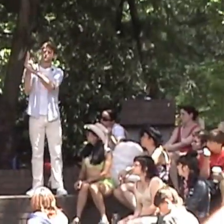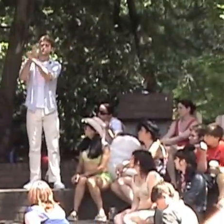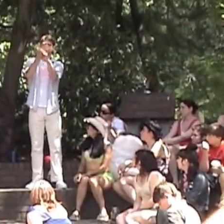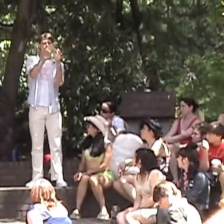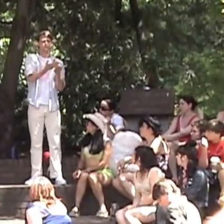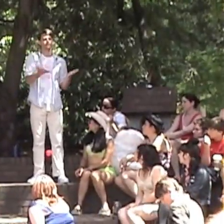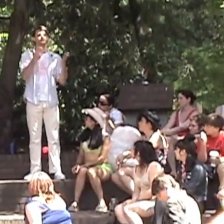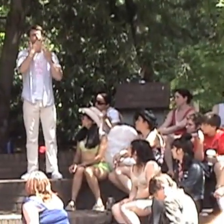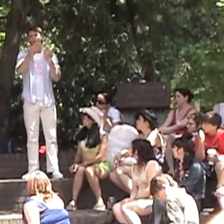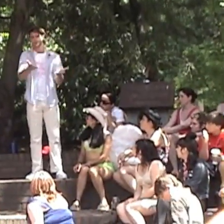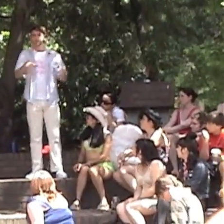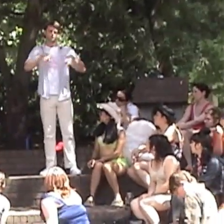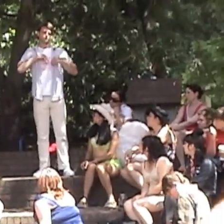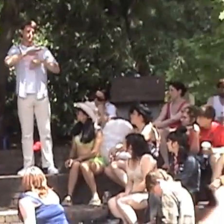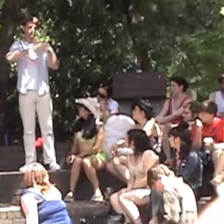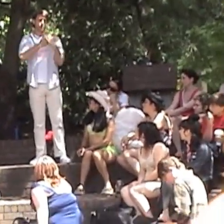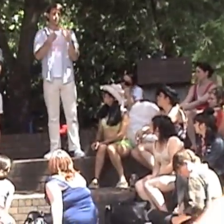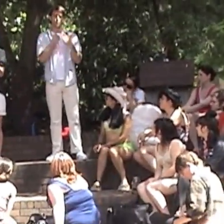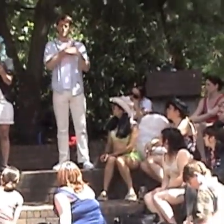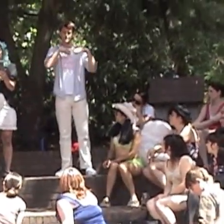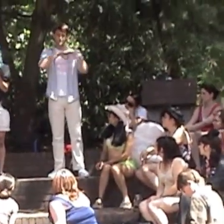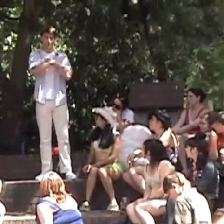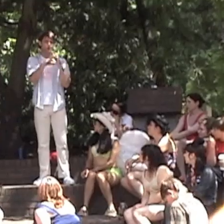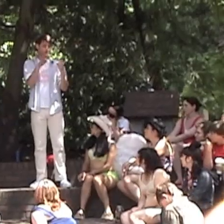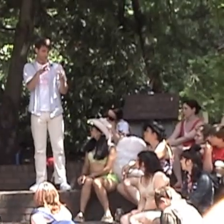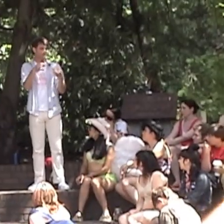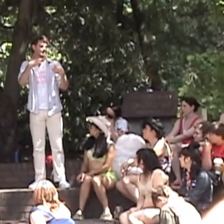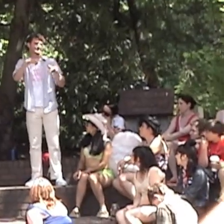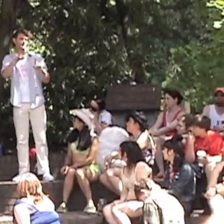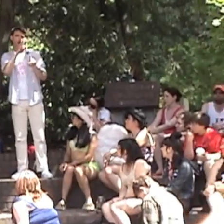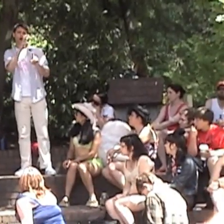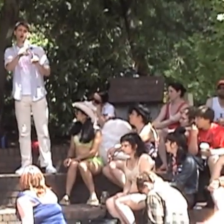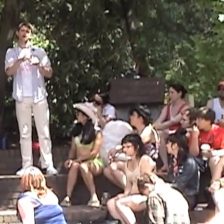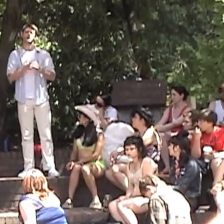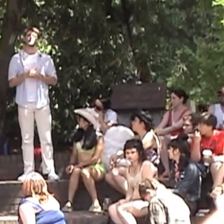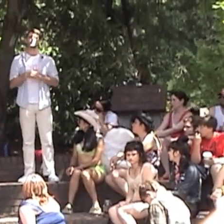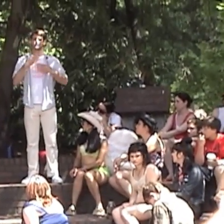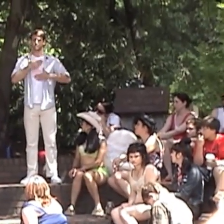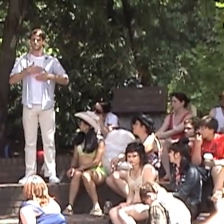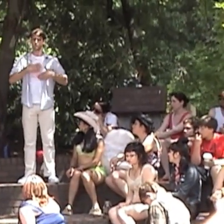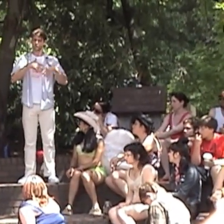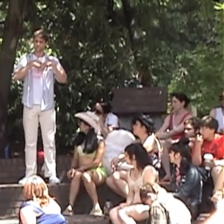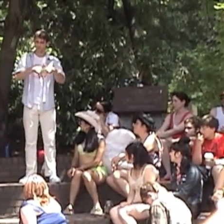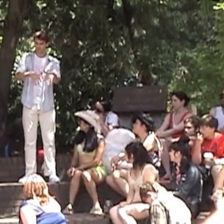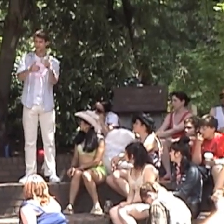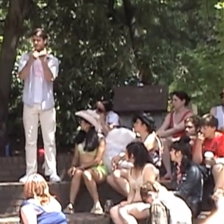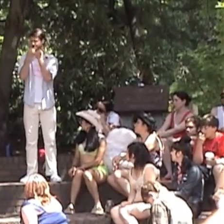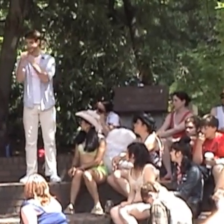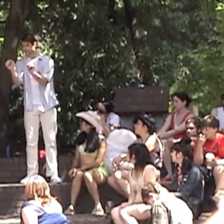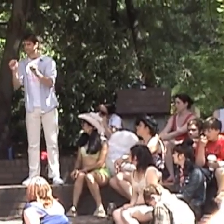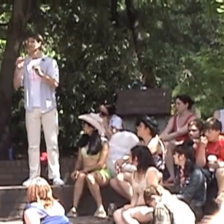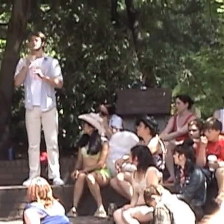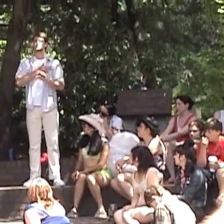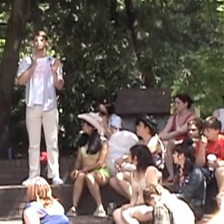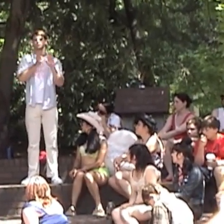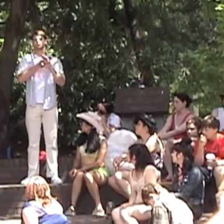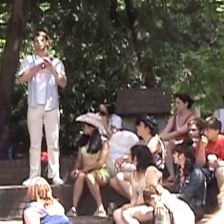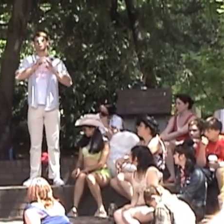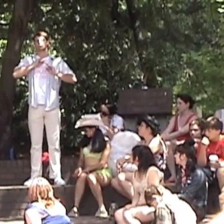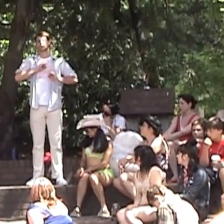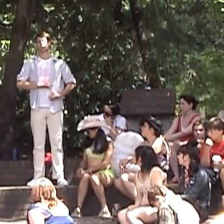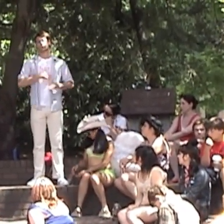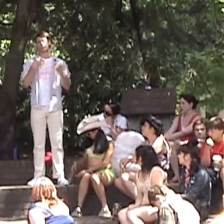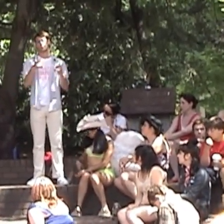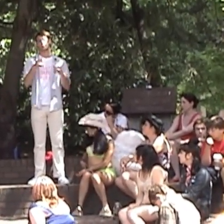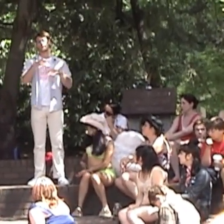you. Embrace it all. We were born perfect, and guess what? We still are. Enjoy the march. Be safe. And please join us at our decompression